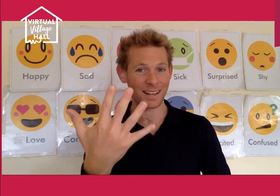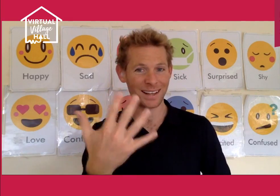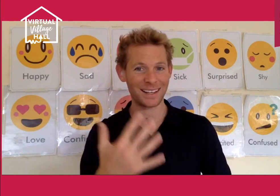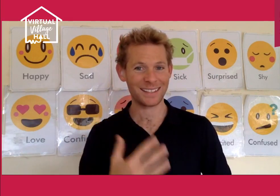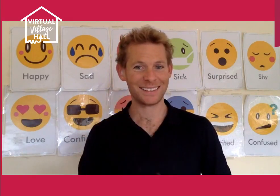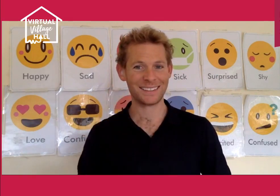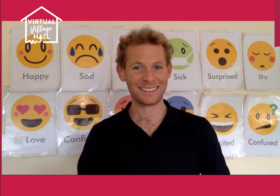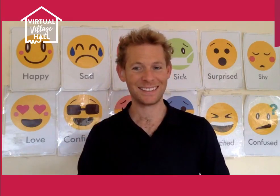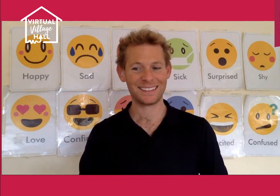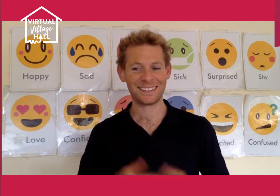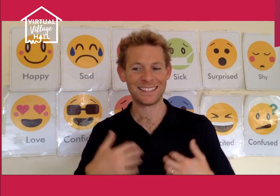Number 5,